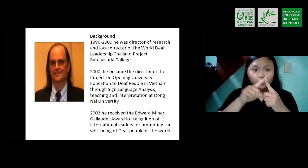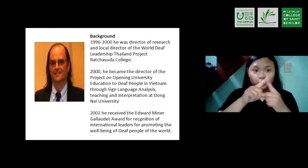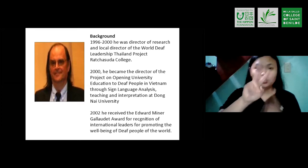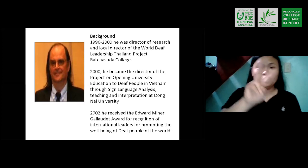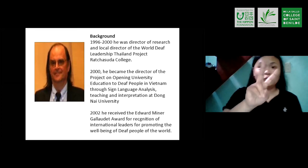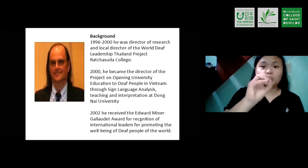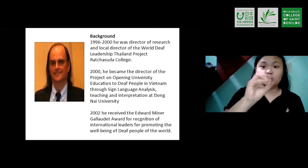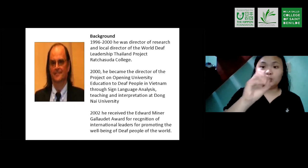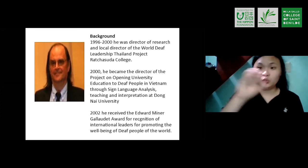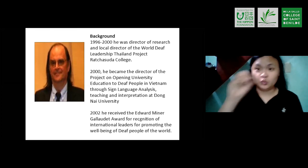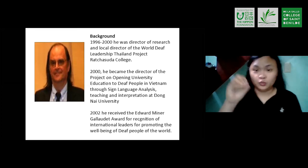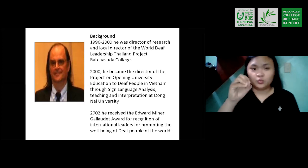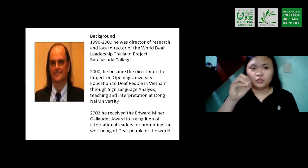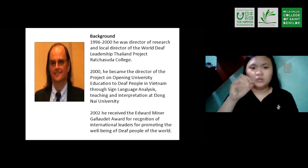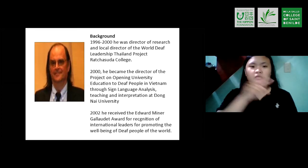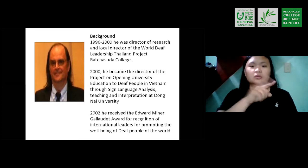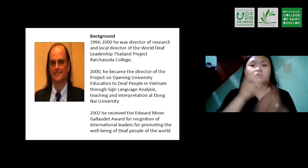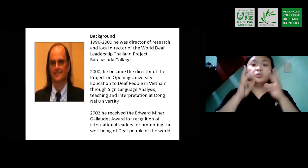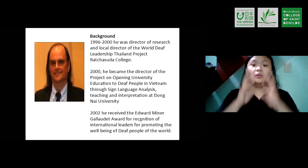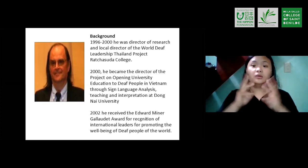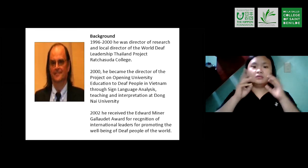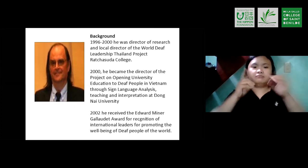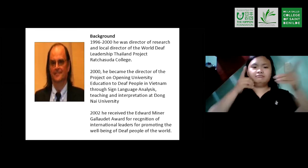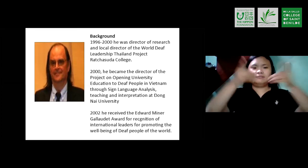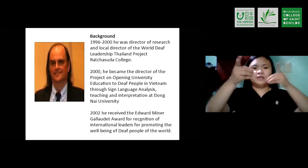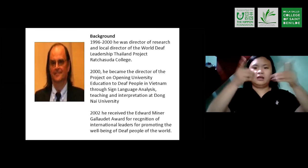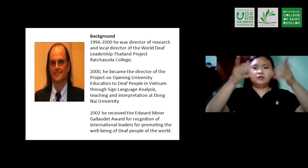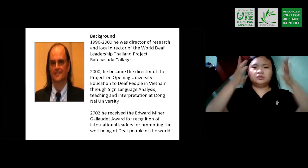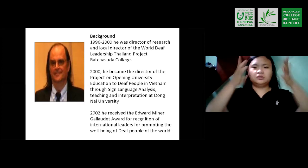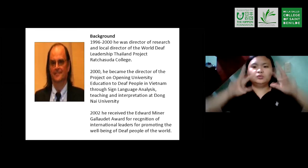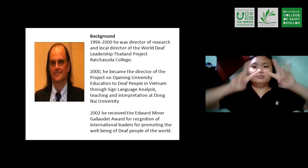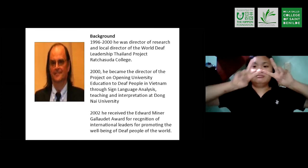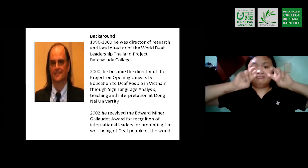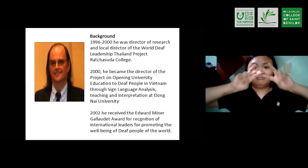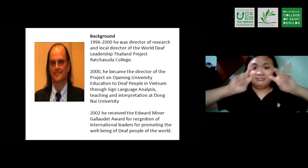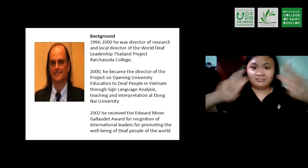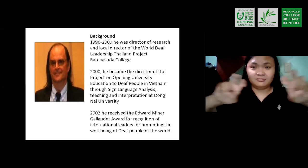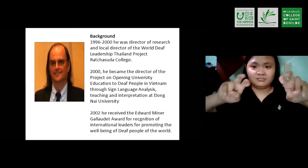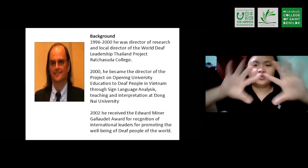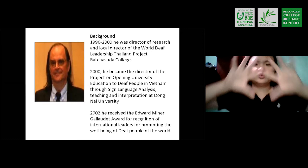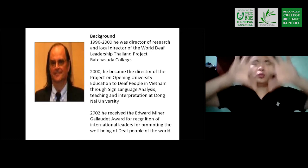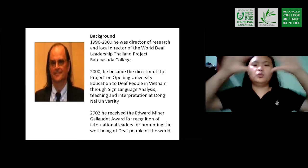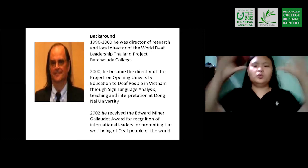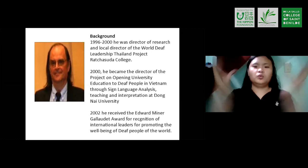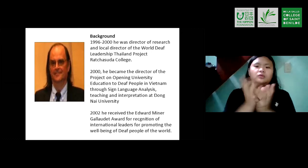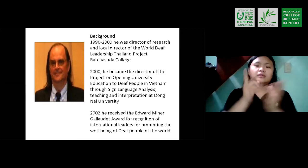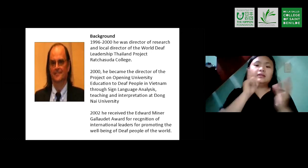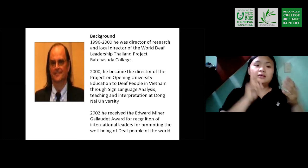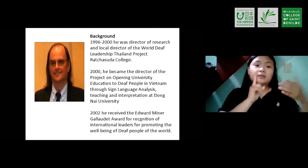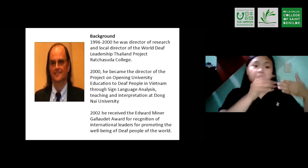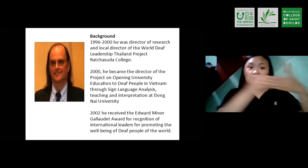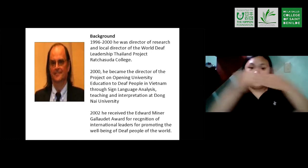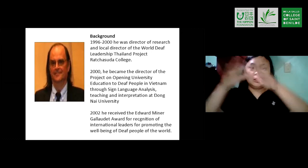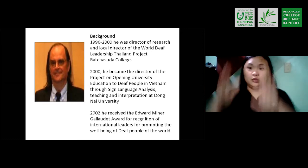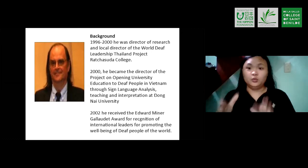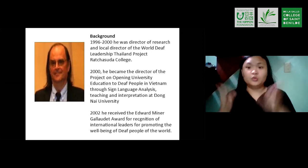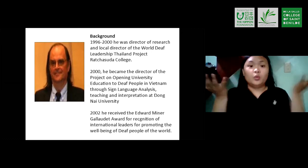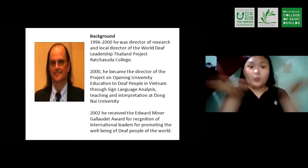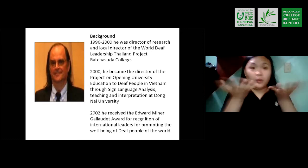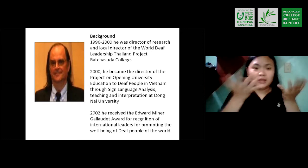From 1996 to 2000, Dr. Woody was the director for research